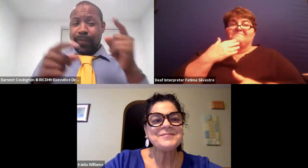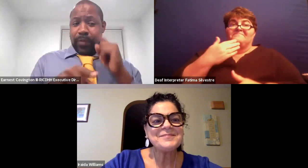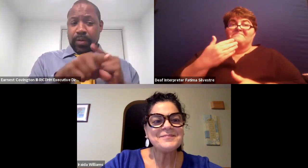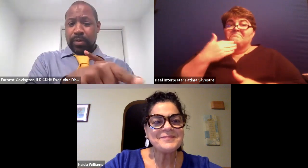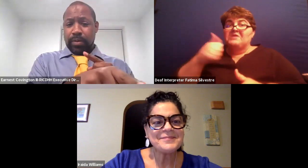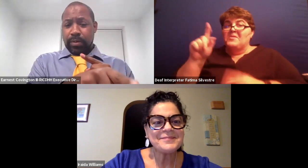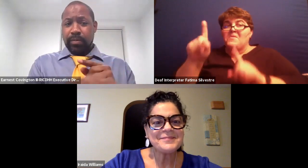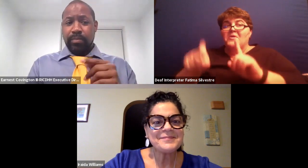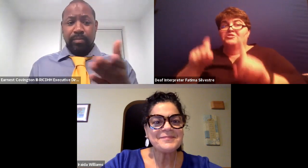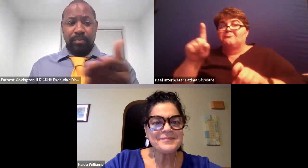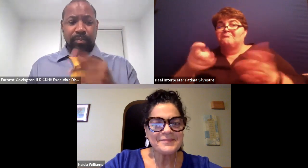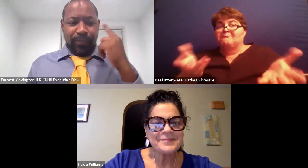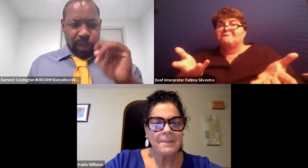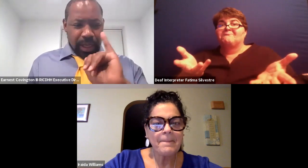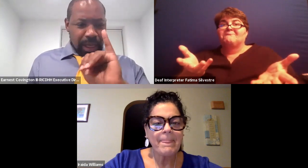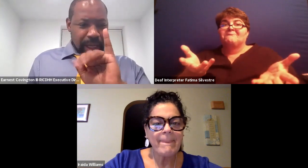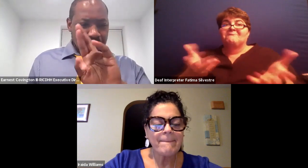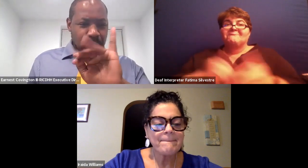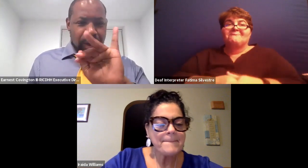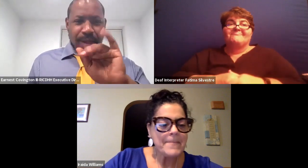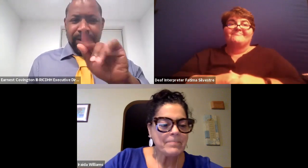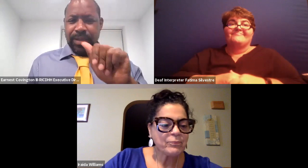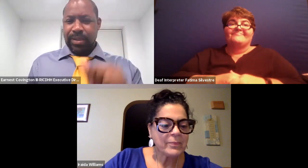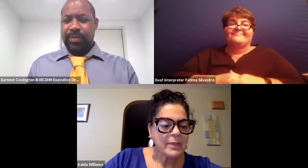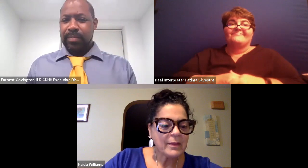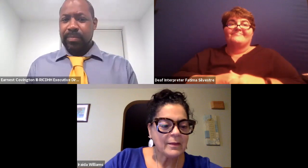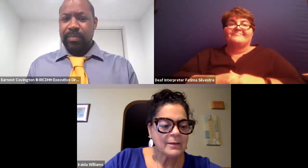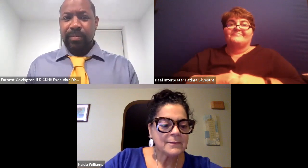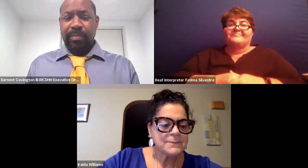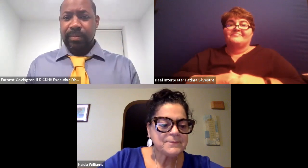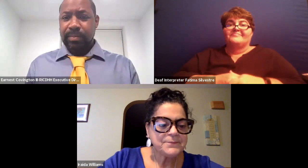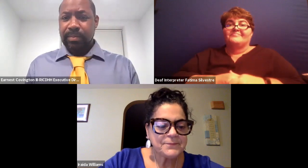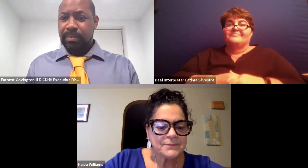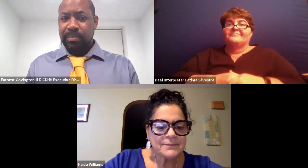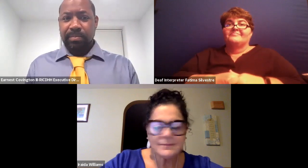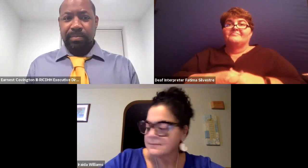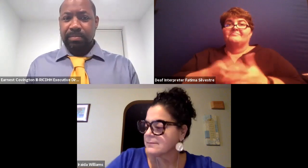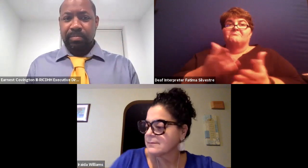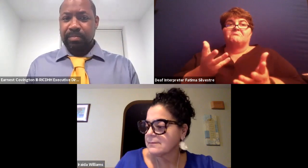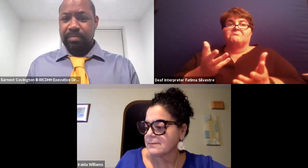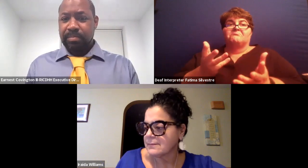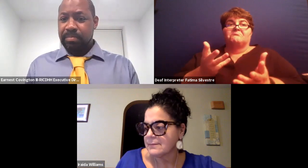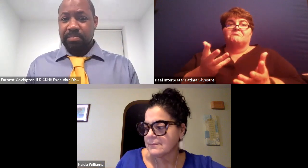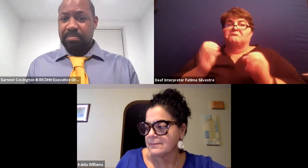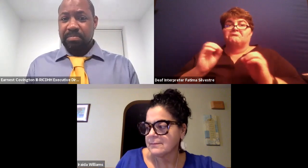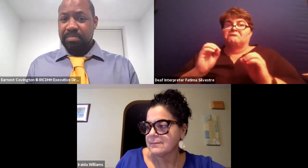Excellent. Thank you. Does anyone have any questions that they'd like to ask Arida Williams?